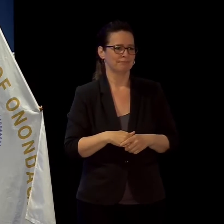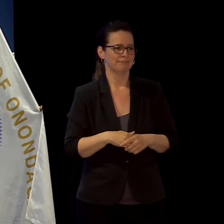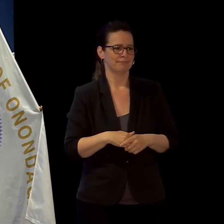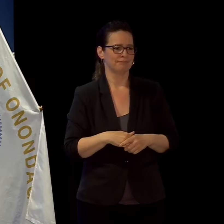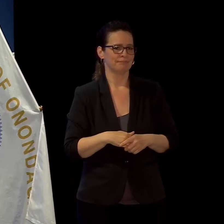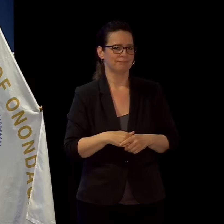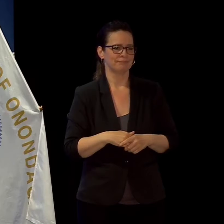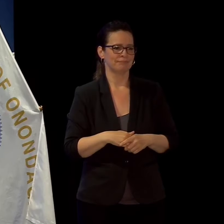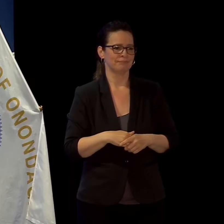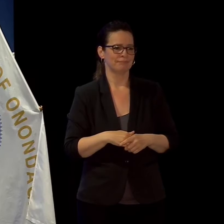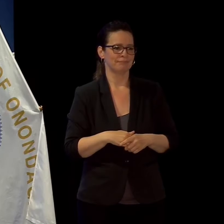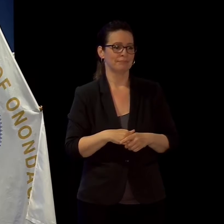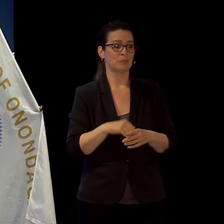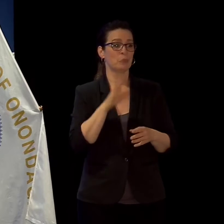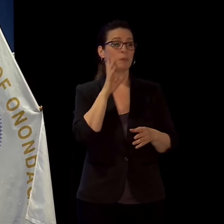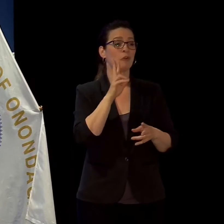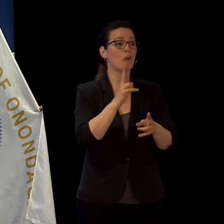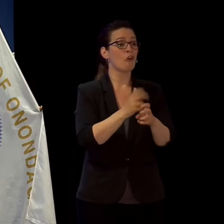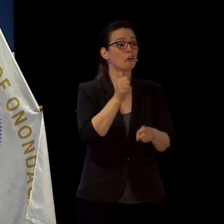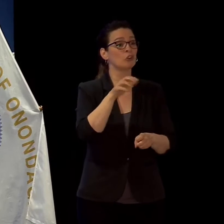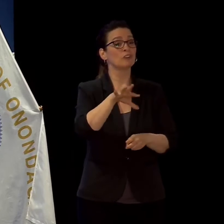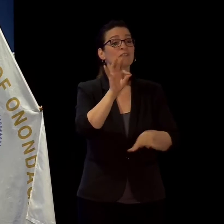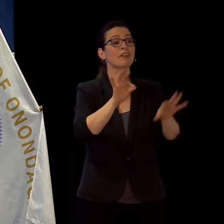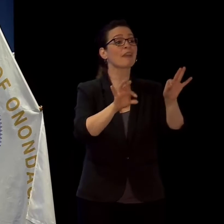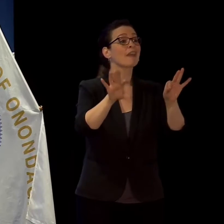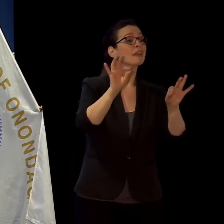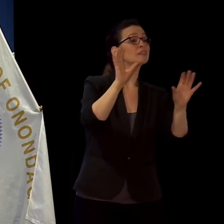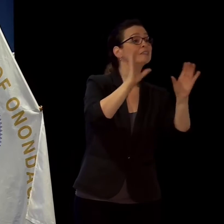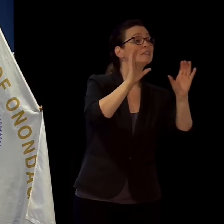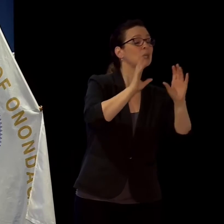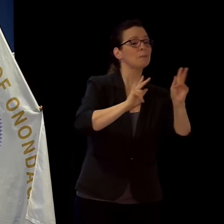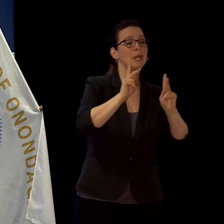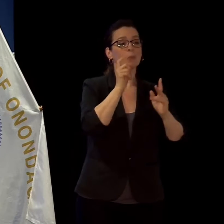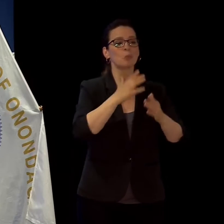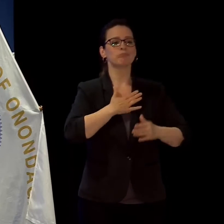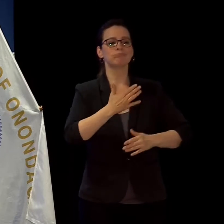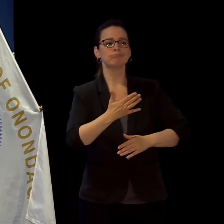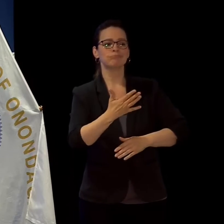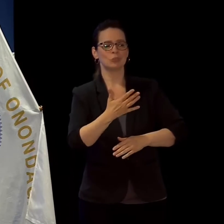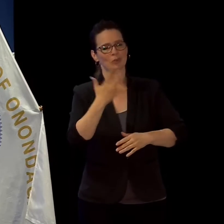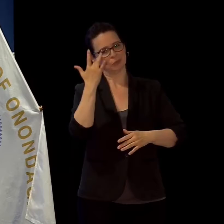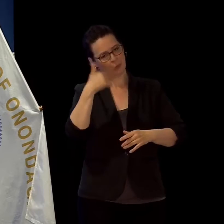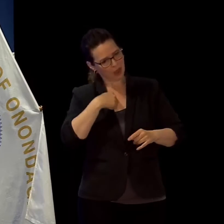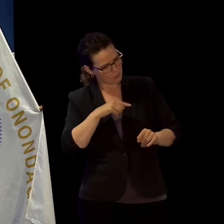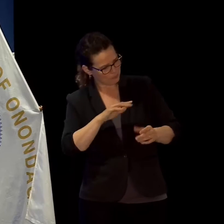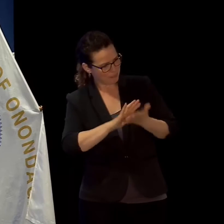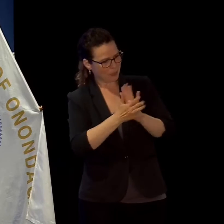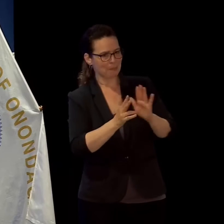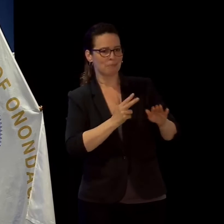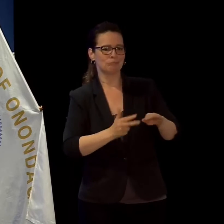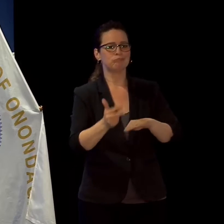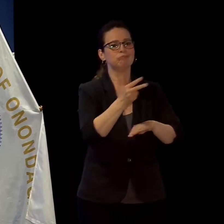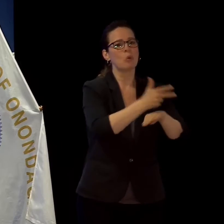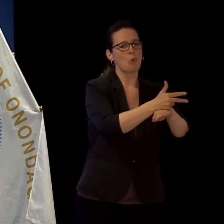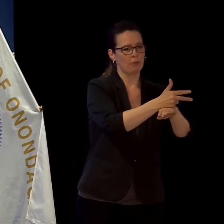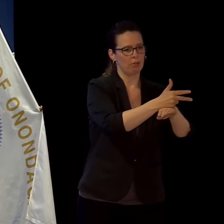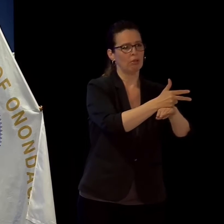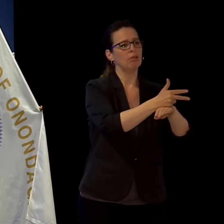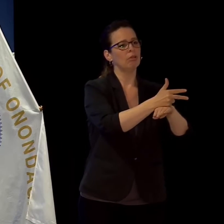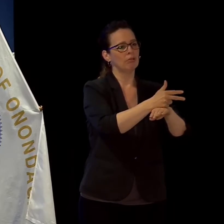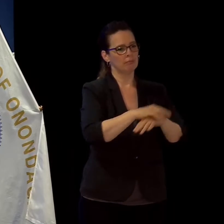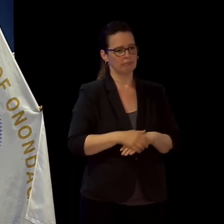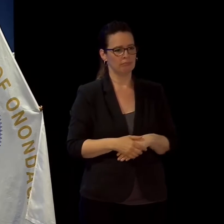it's just going to be harder for this. So when we have a large second shot day, my guess is April 30th. I haven't seen the schedule yet.